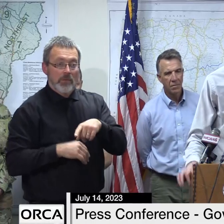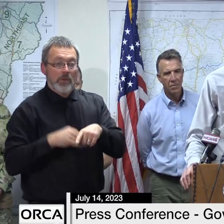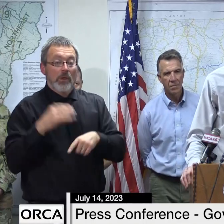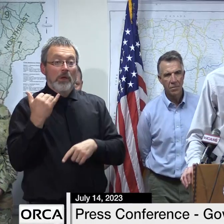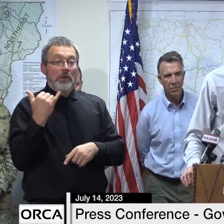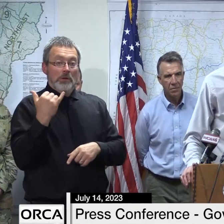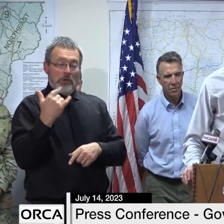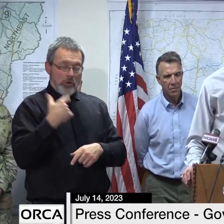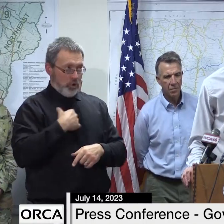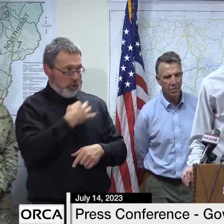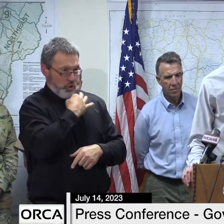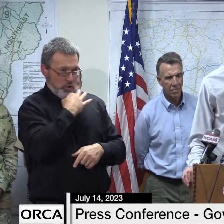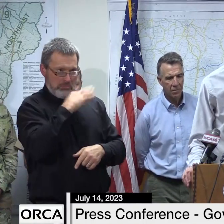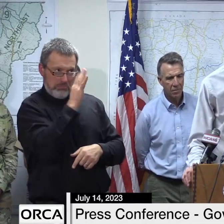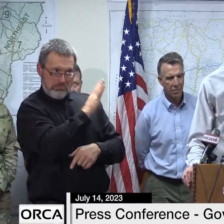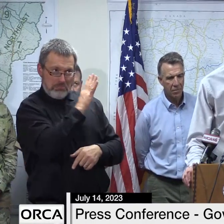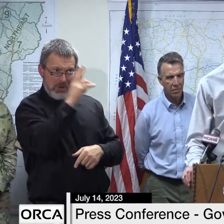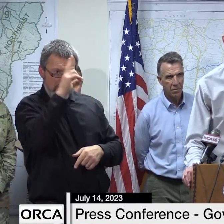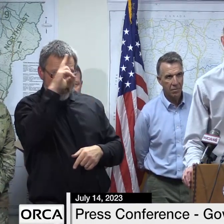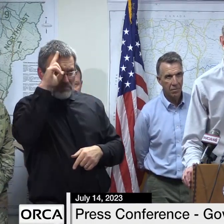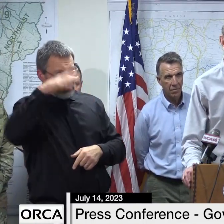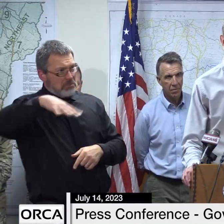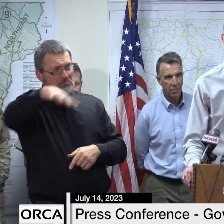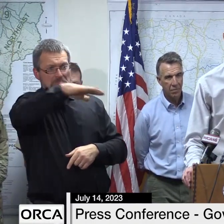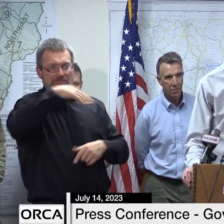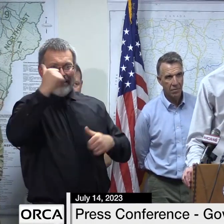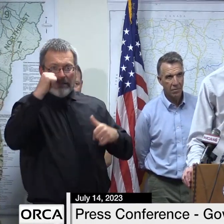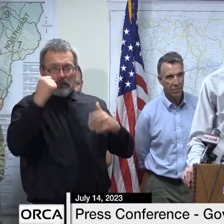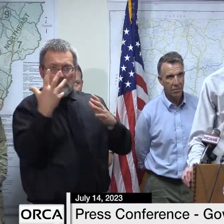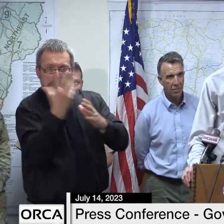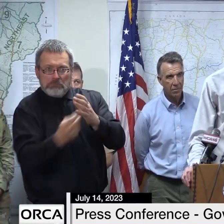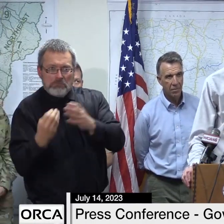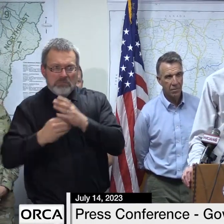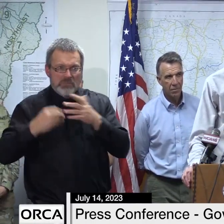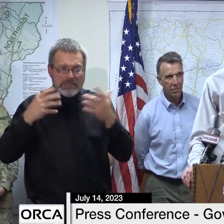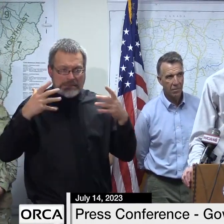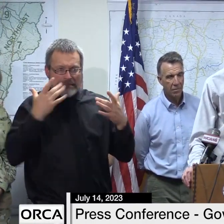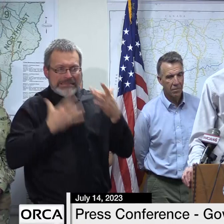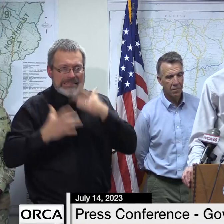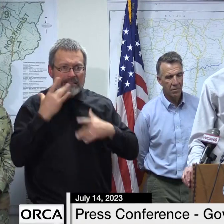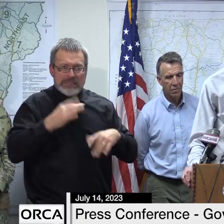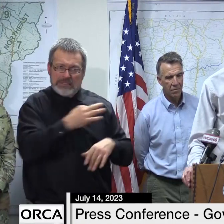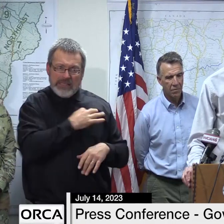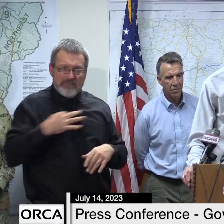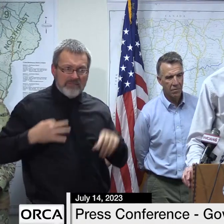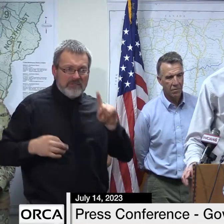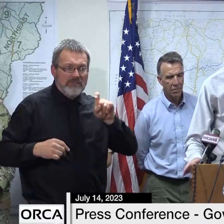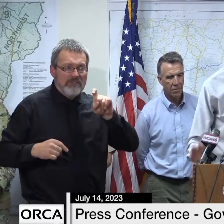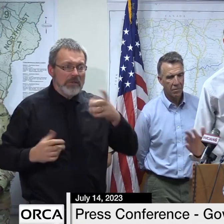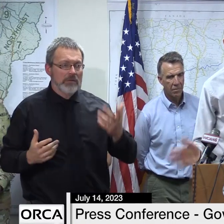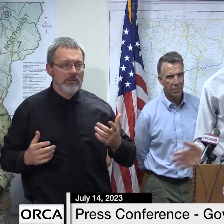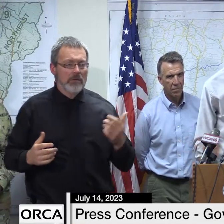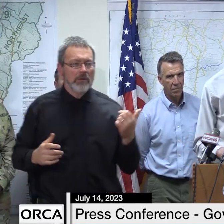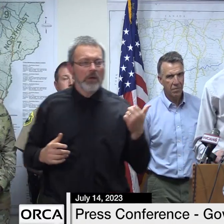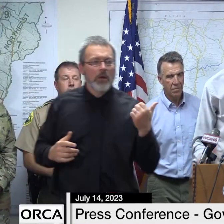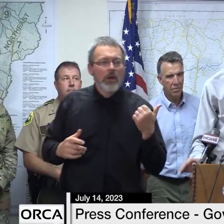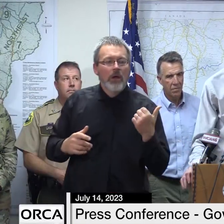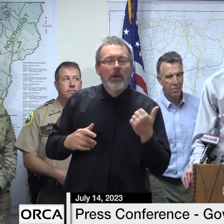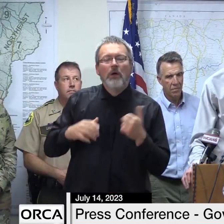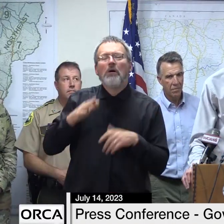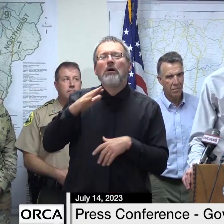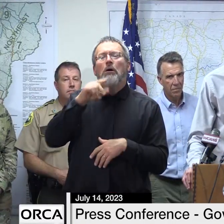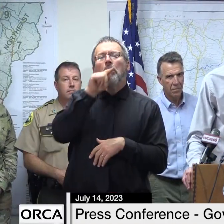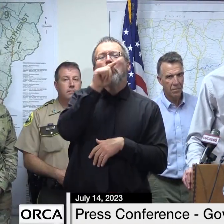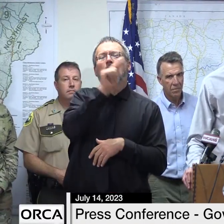Has there been any staffing issues at hospitals, pharmacies, or doctor's offices? So staffing issues, some of the hospitals were concerned about staffing issues, mostly because of transportation issues,